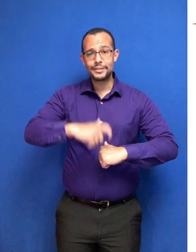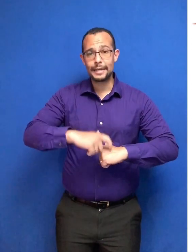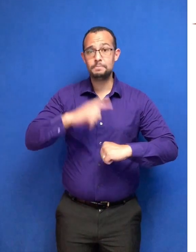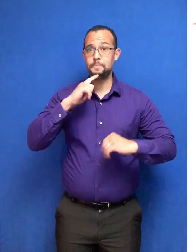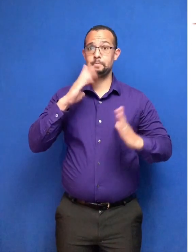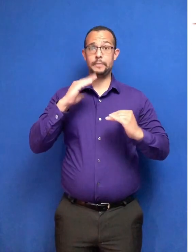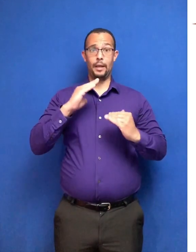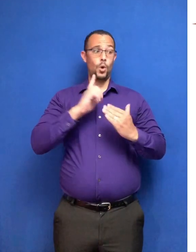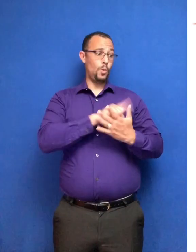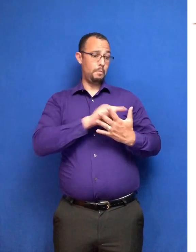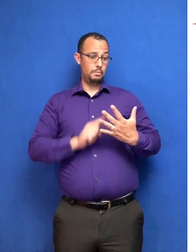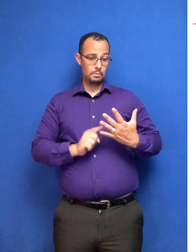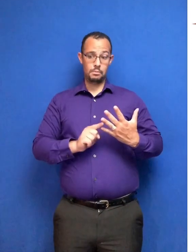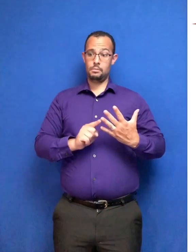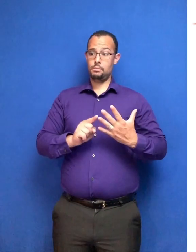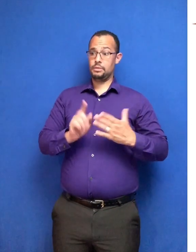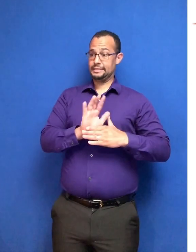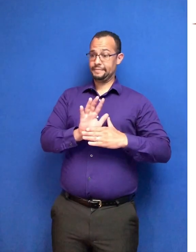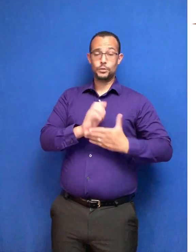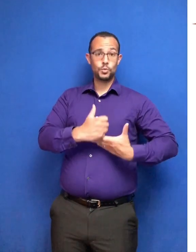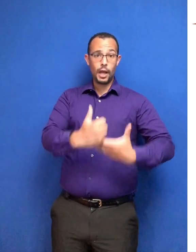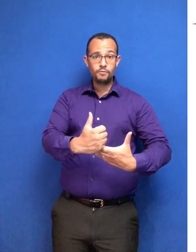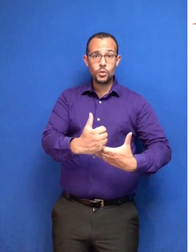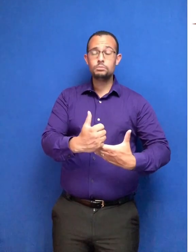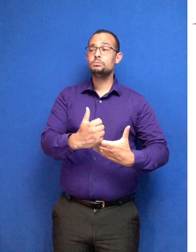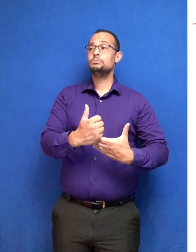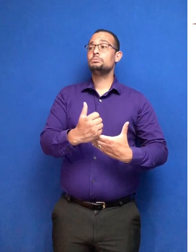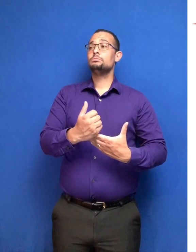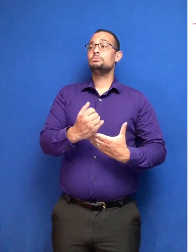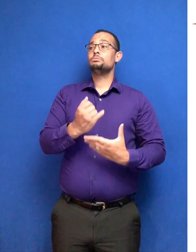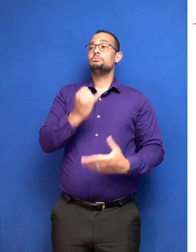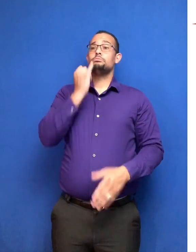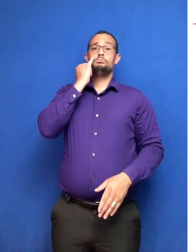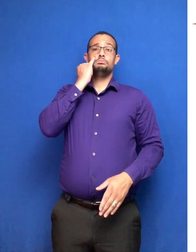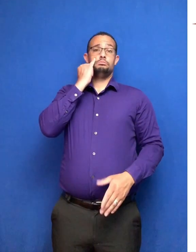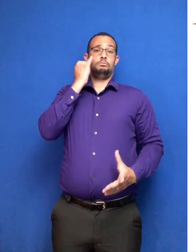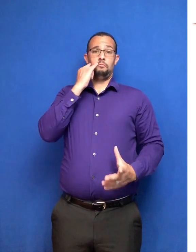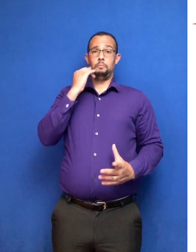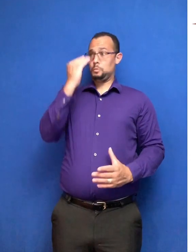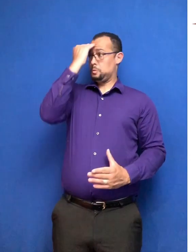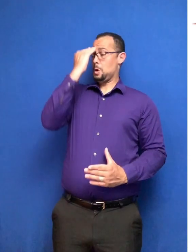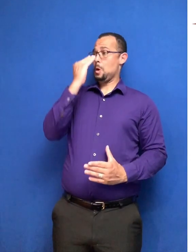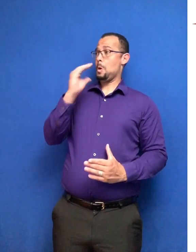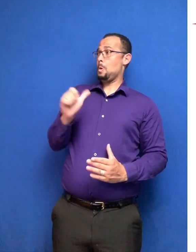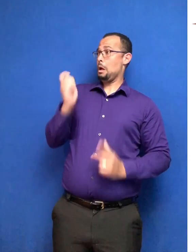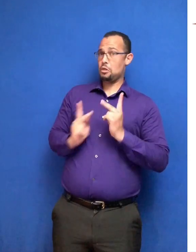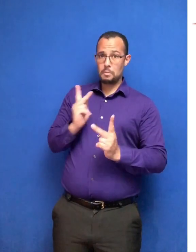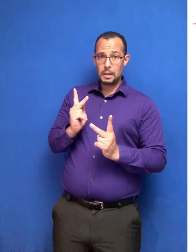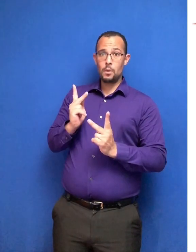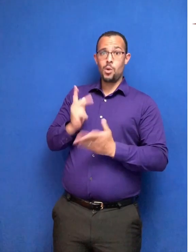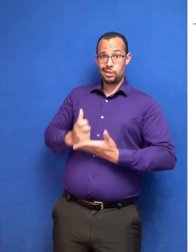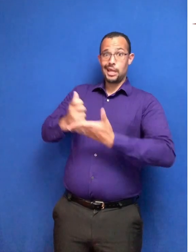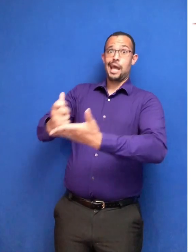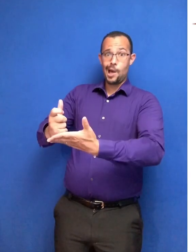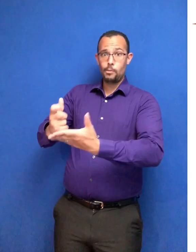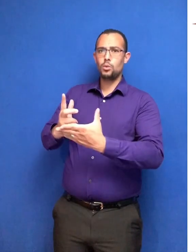Thank you for your time. I hope this series was helpful to you. And if you know anybody that this series can help